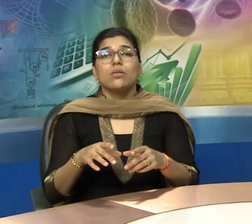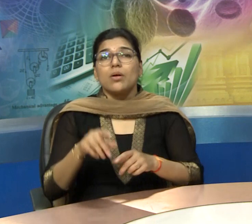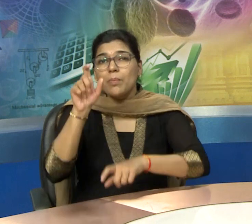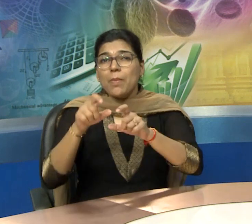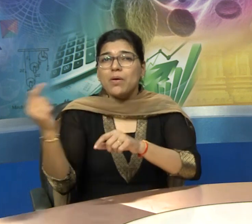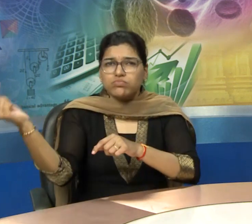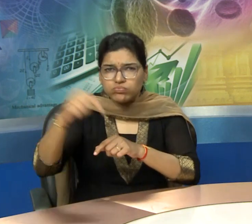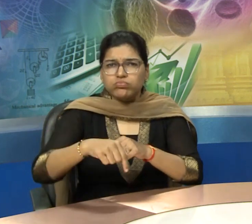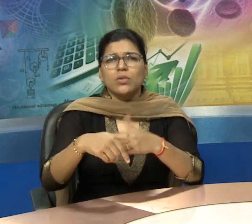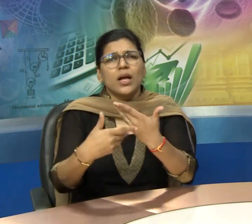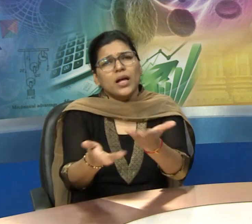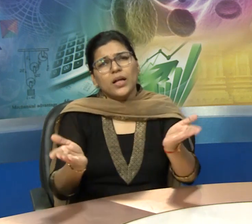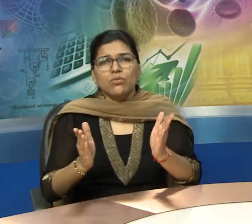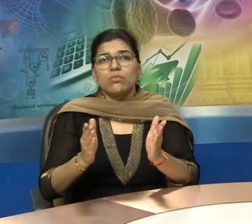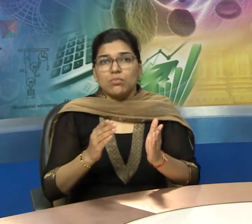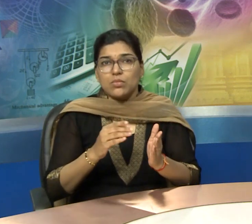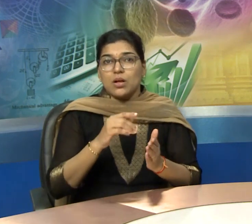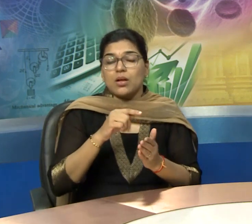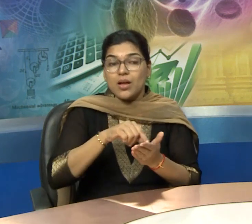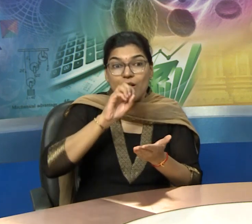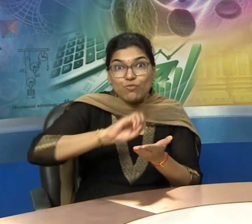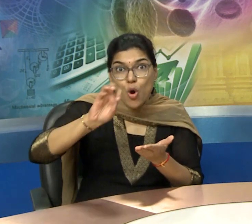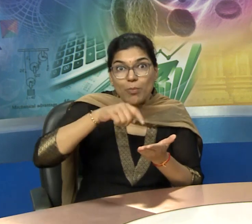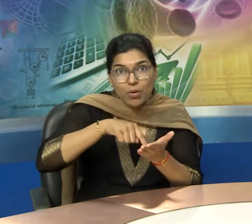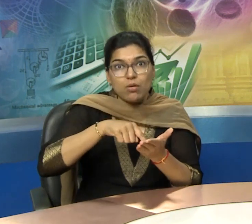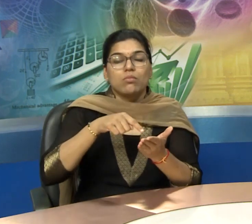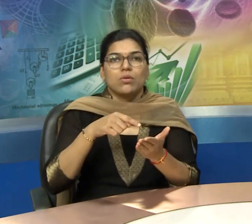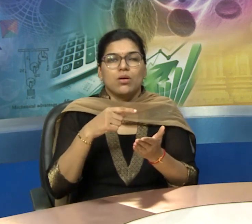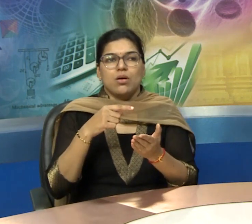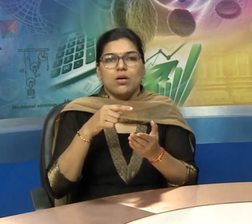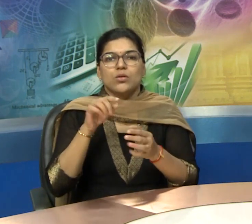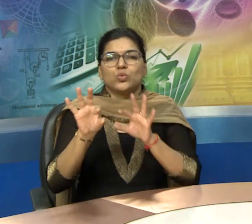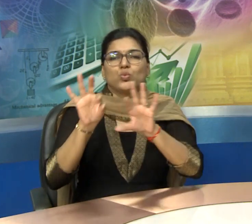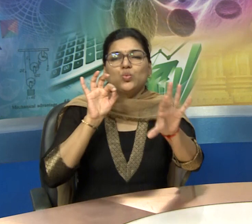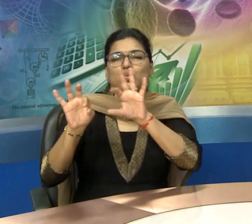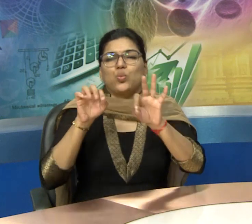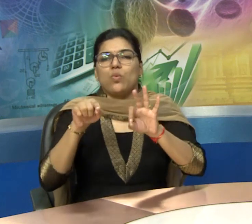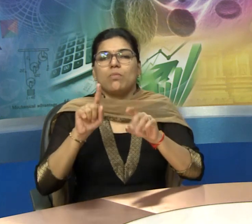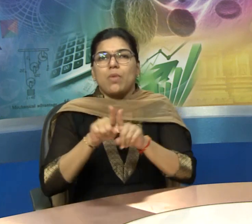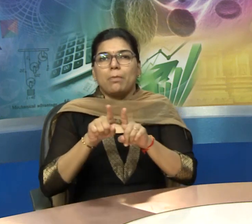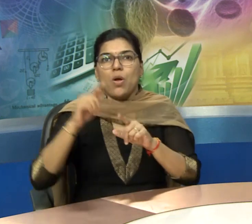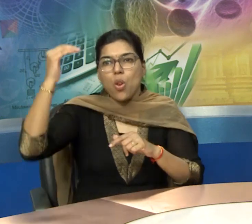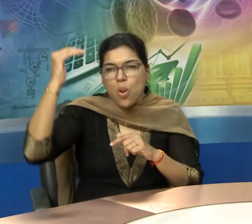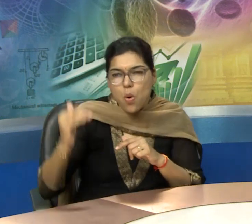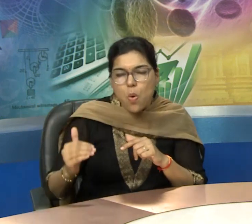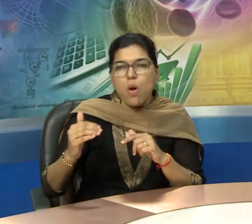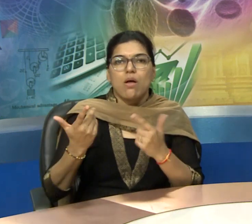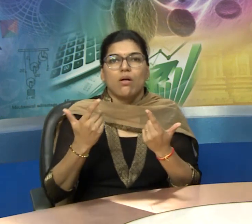library. And also we discussed that information about all these areas is collected